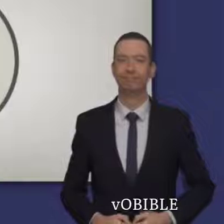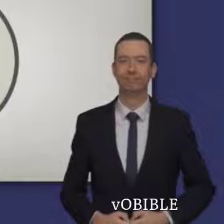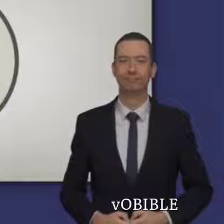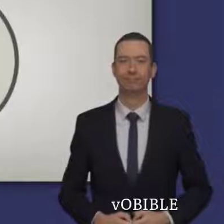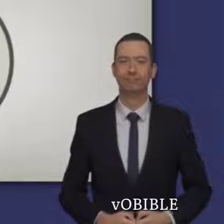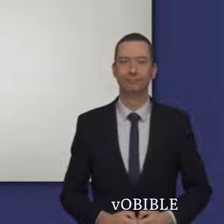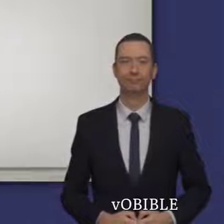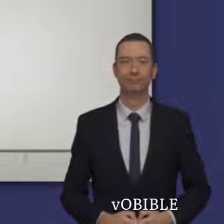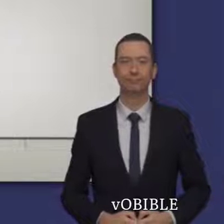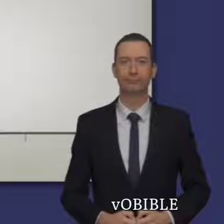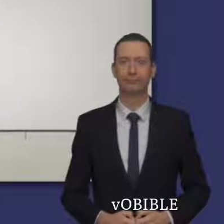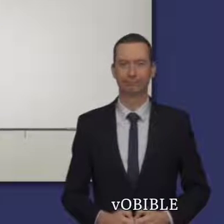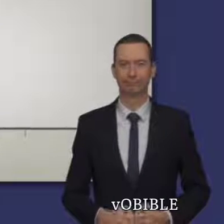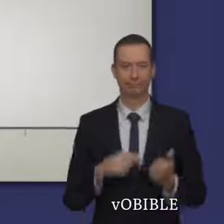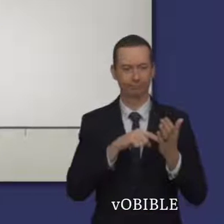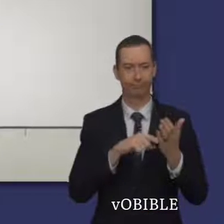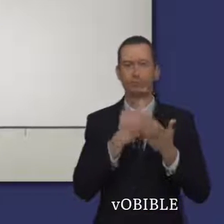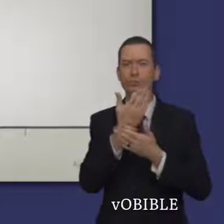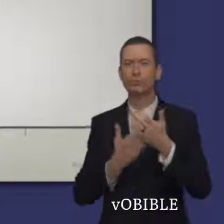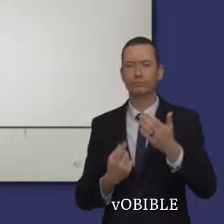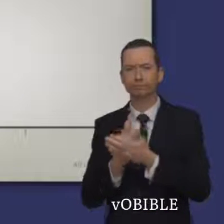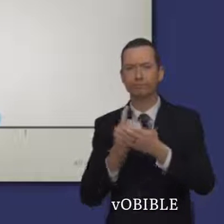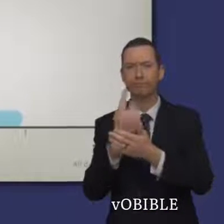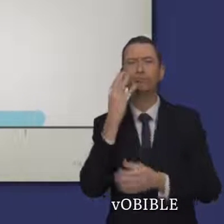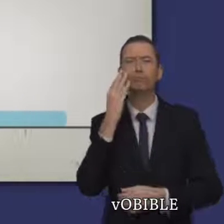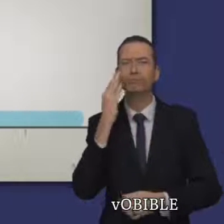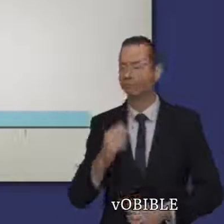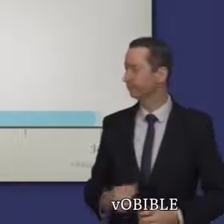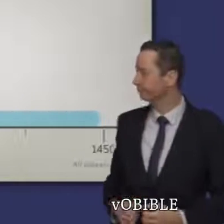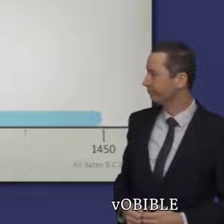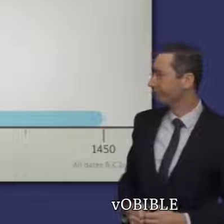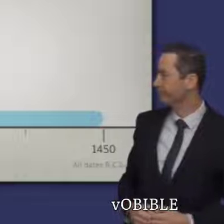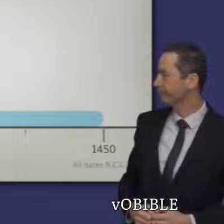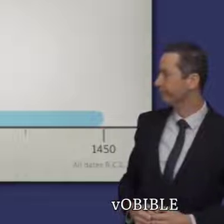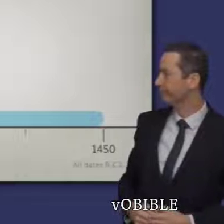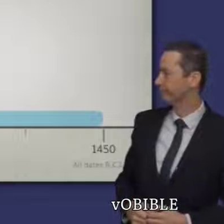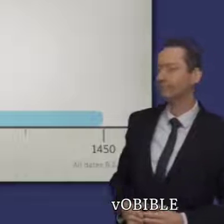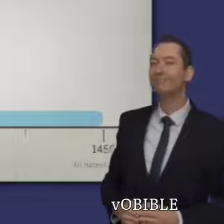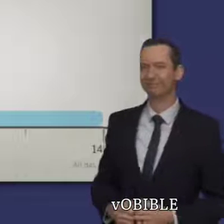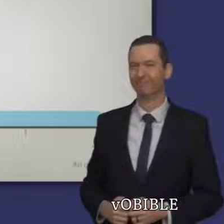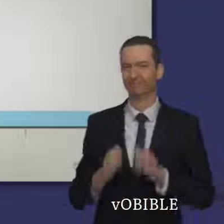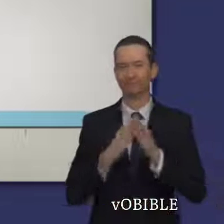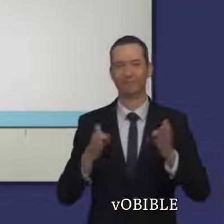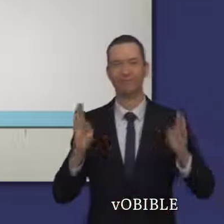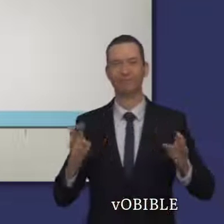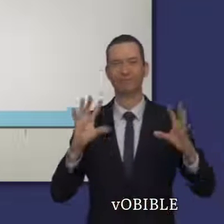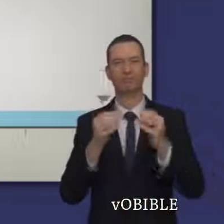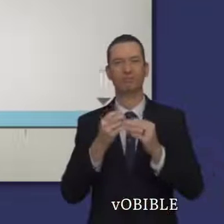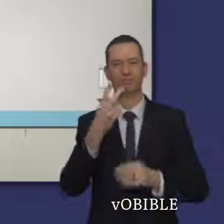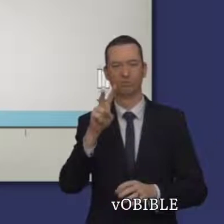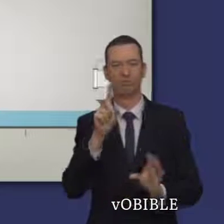Israel. The book likely covers a period of more than 20 years, starting in